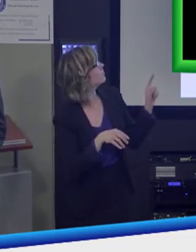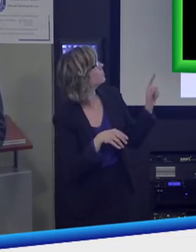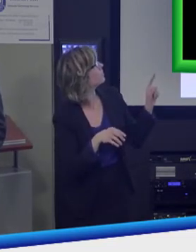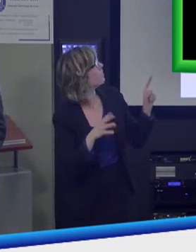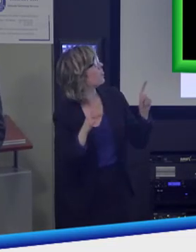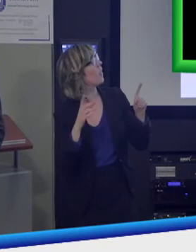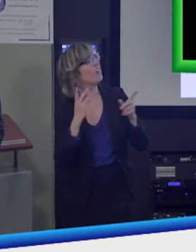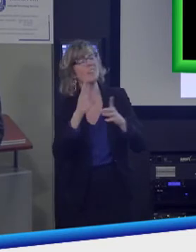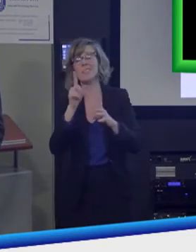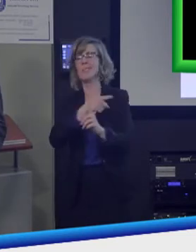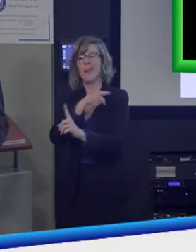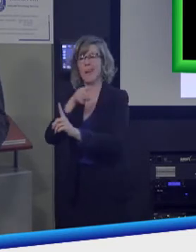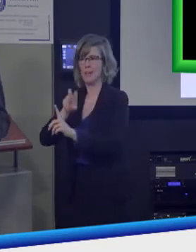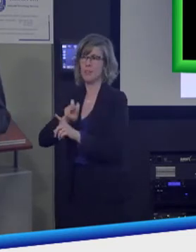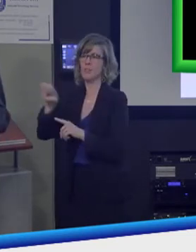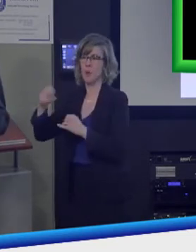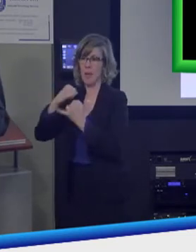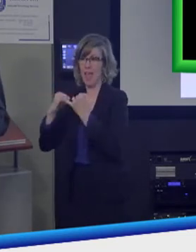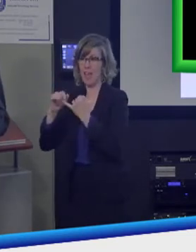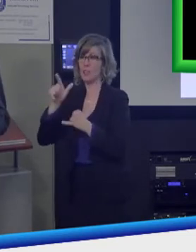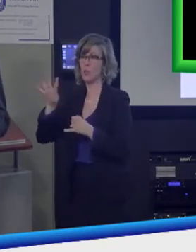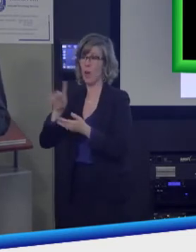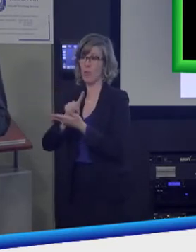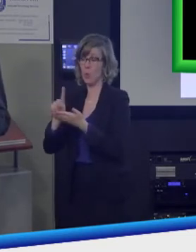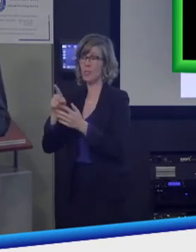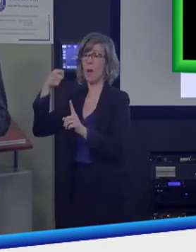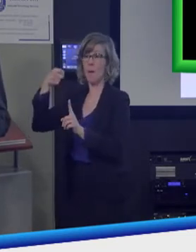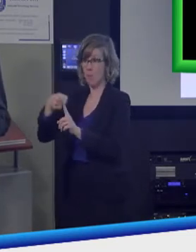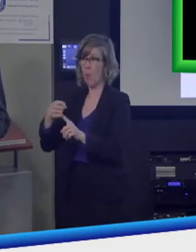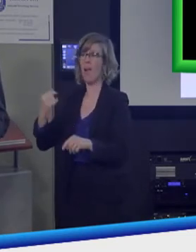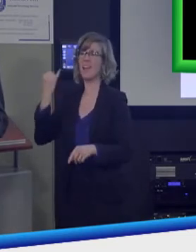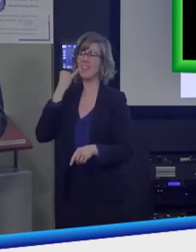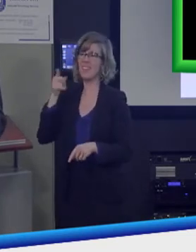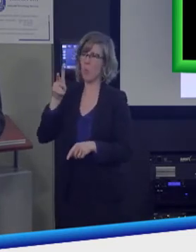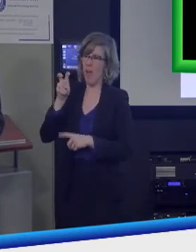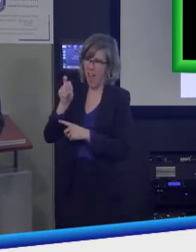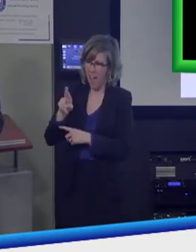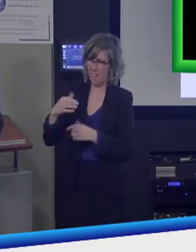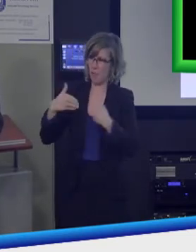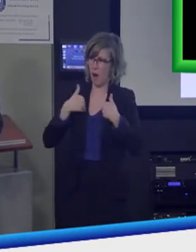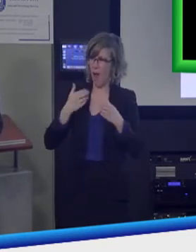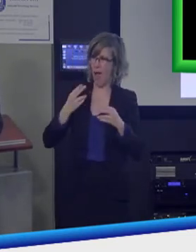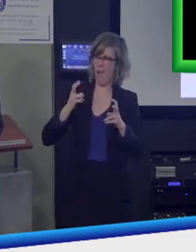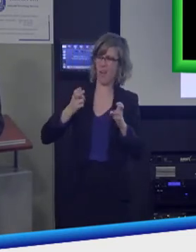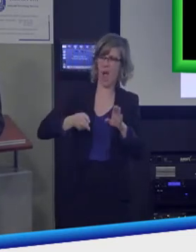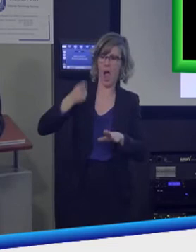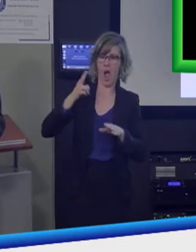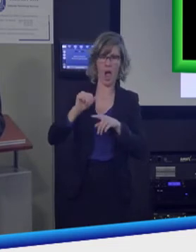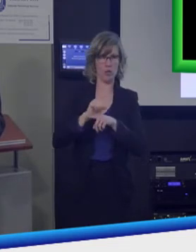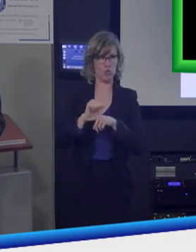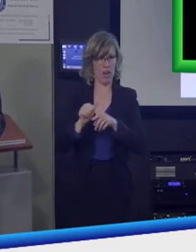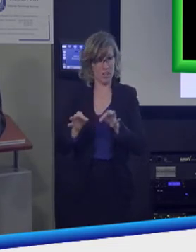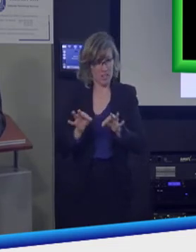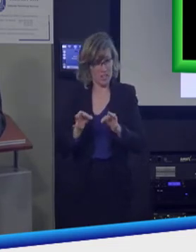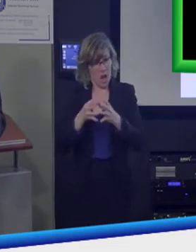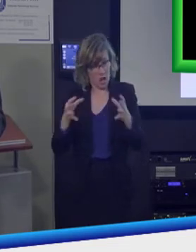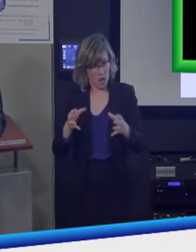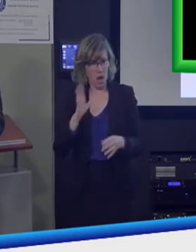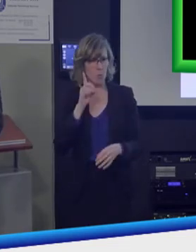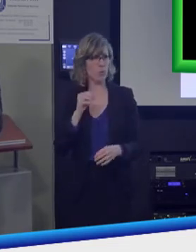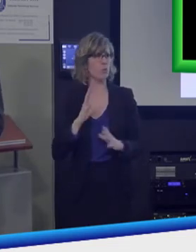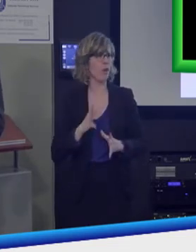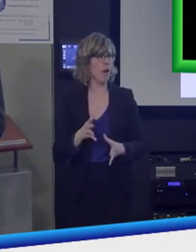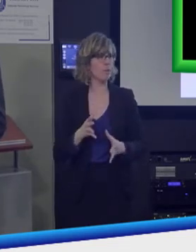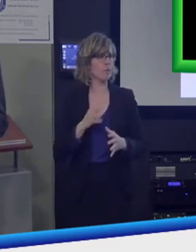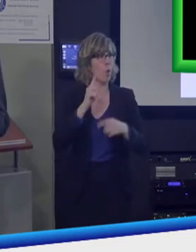after 20, if you got high training anywhere along the line, you're doing very well. It doesn't matter when